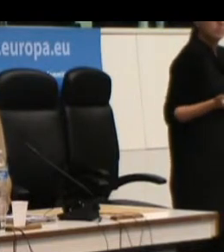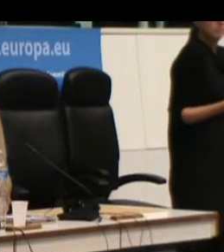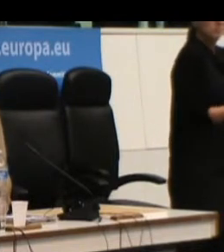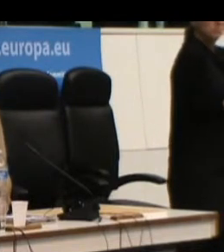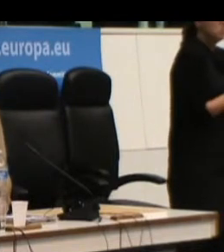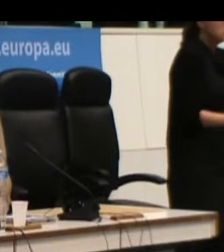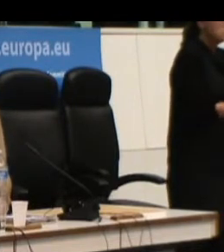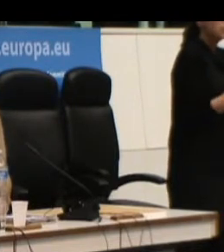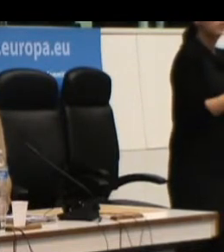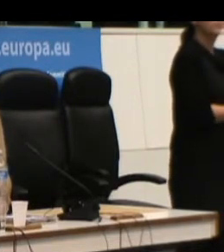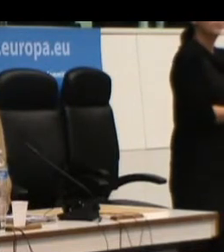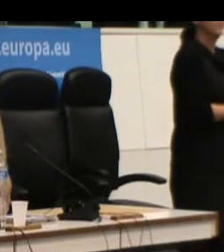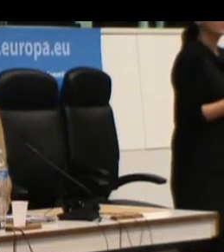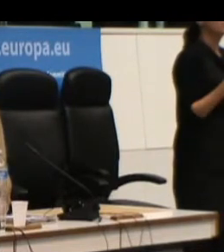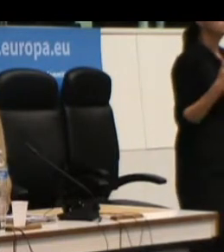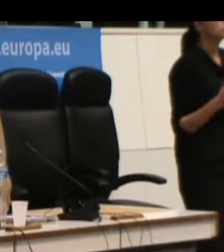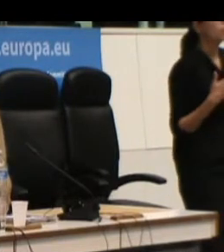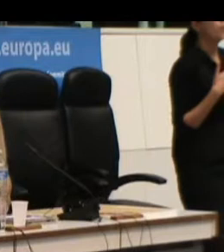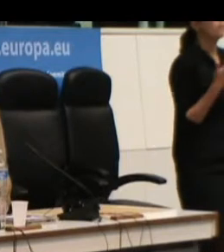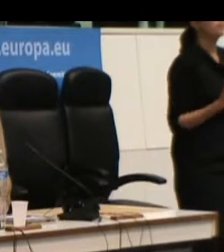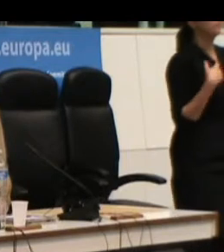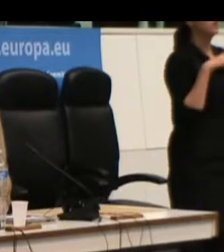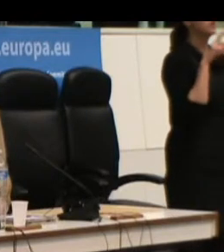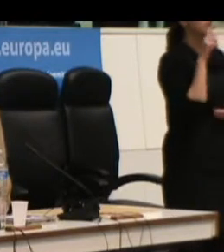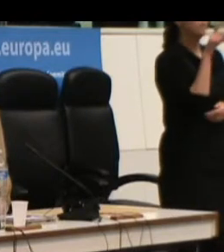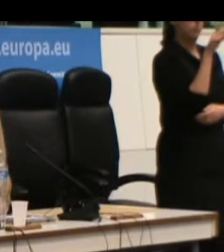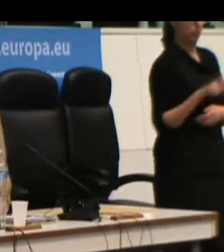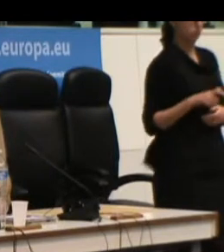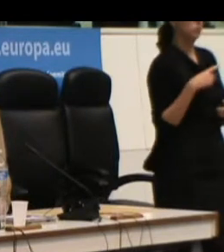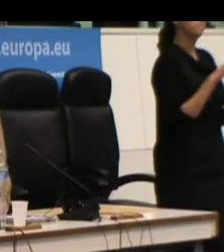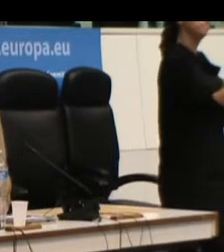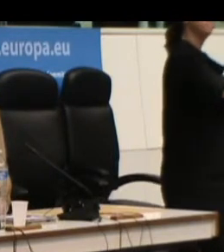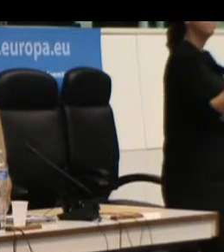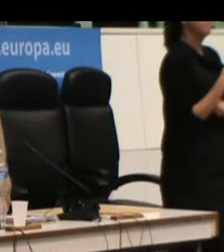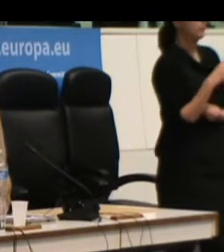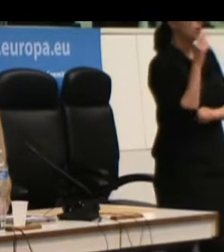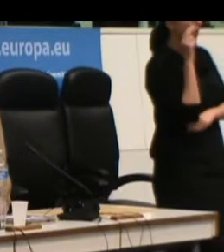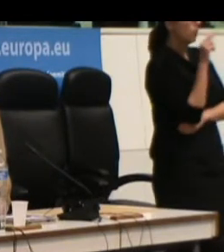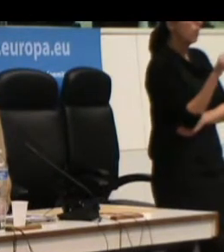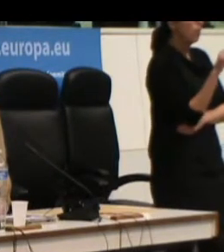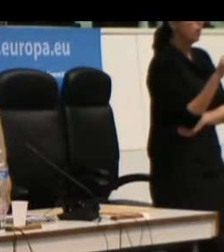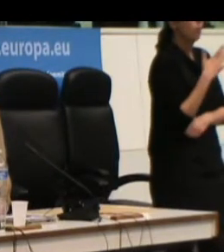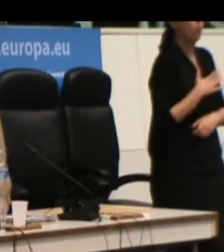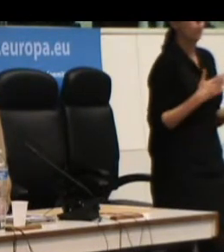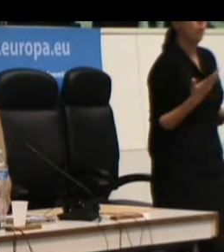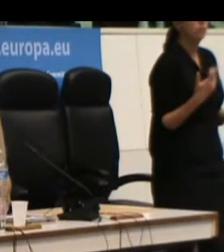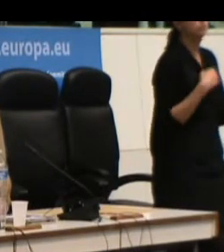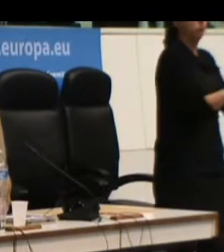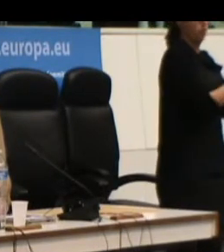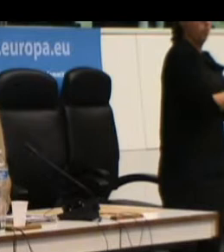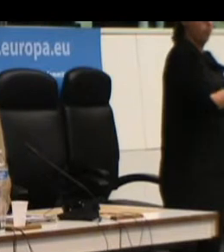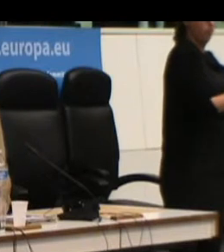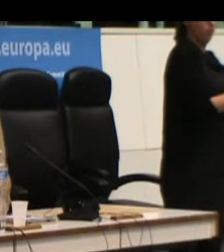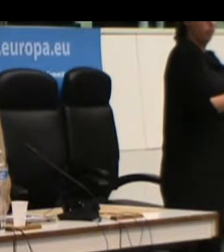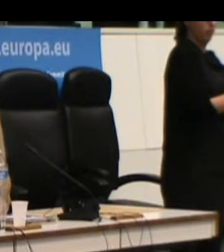of thing that they might be looking for is they might be looking for a job. So if they